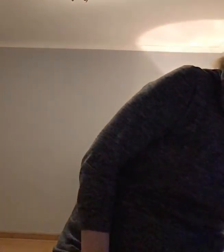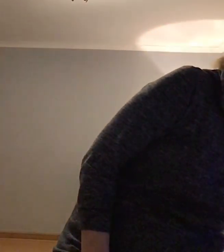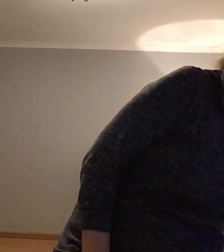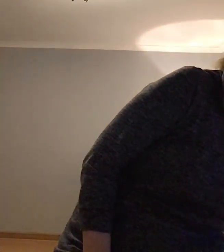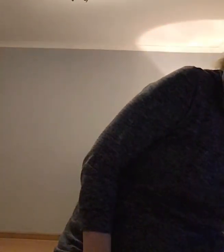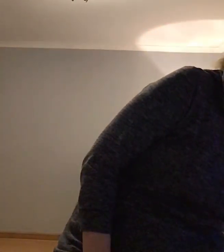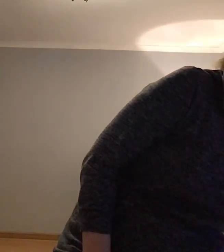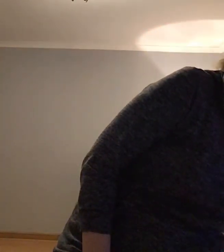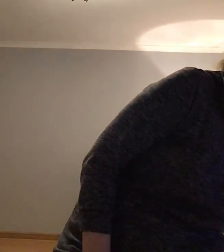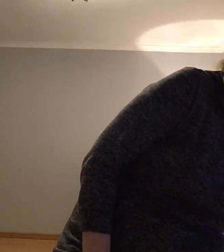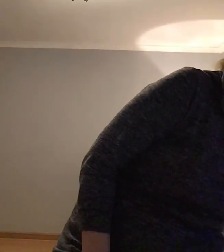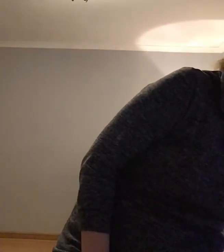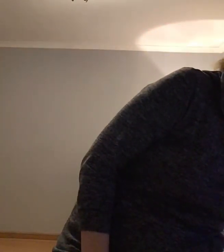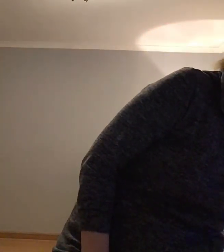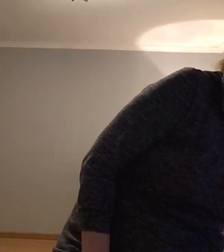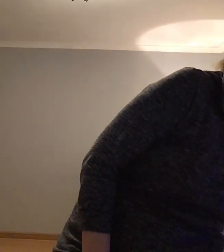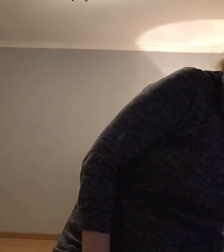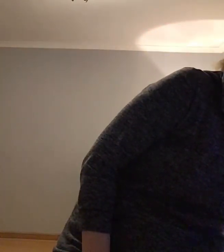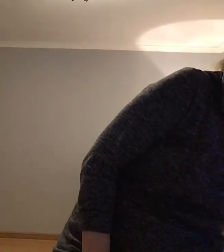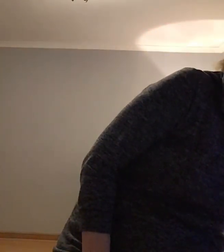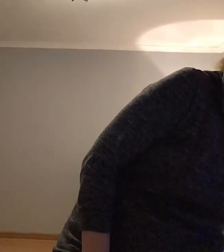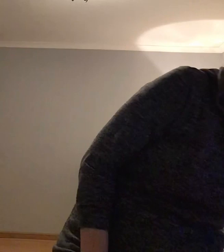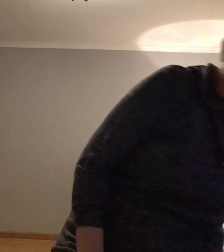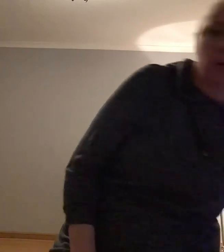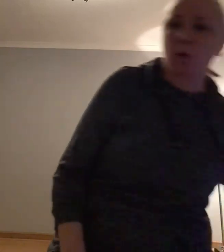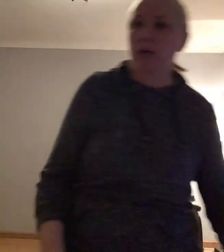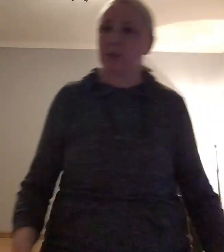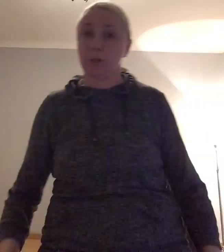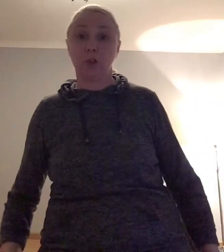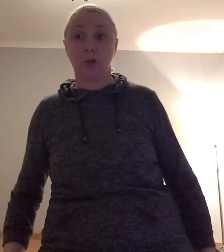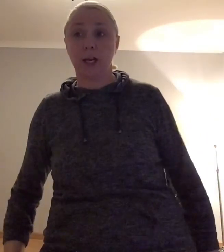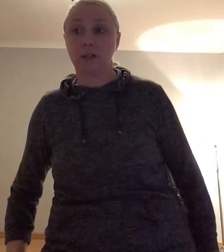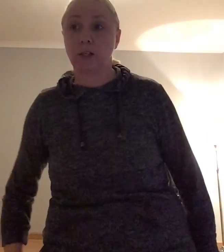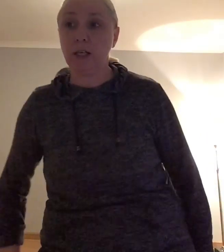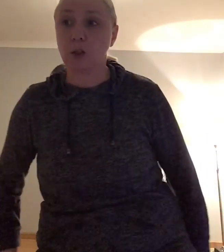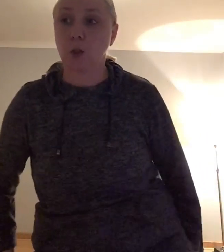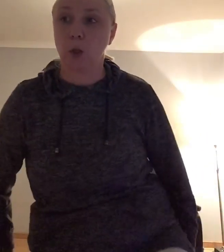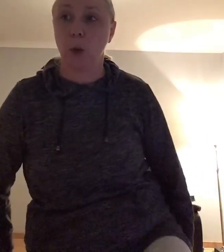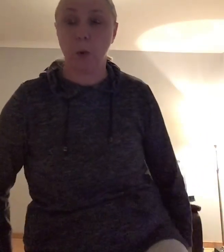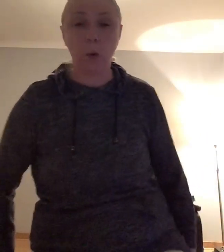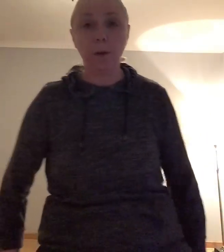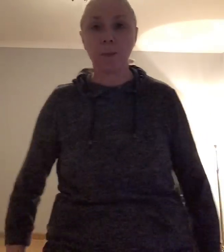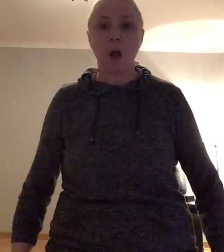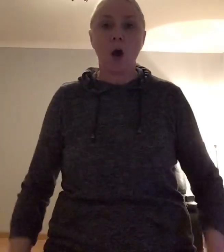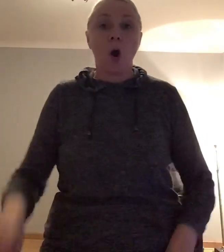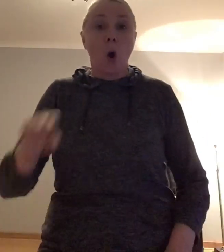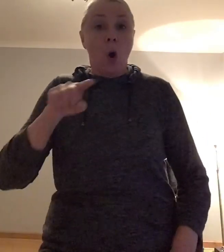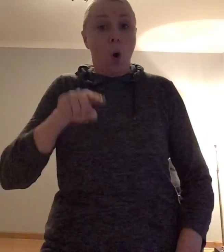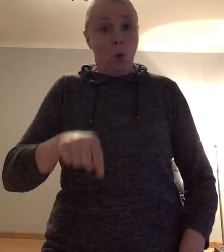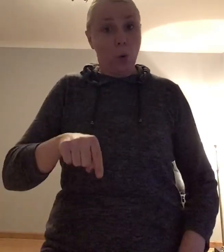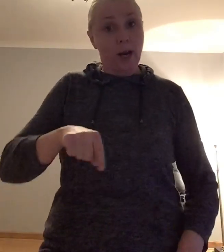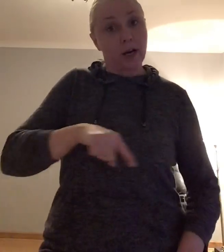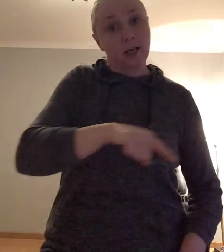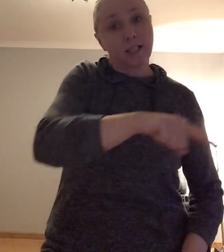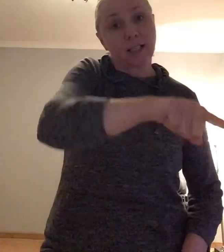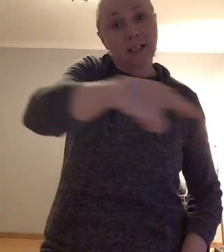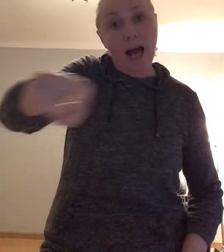the words. Oops. We're going to do the words that we didn't do yesterday. So we're